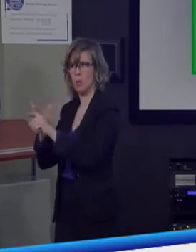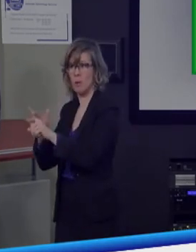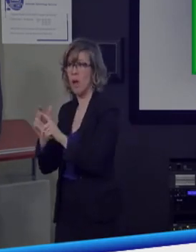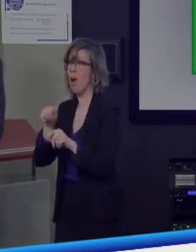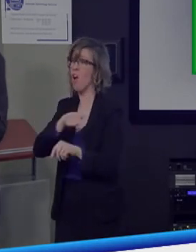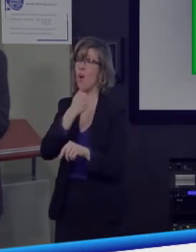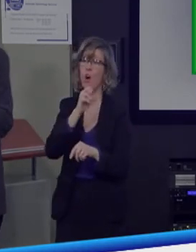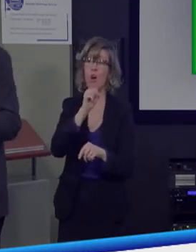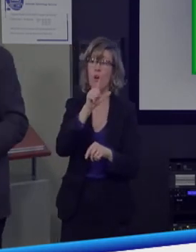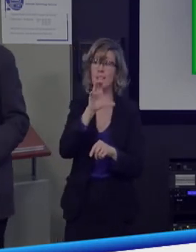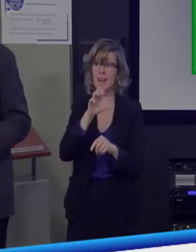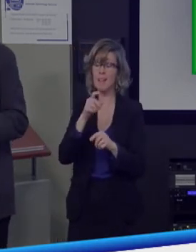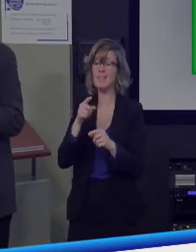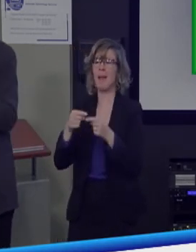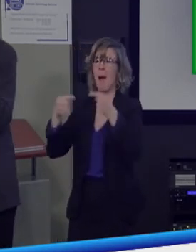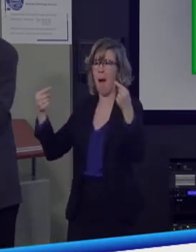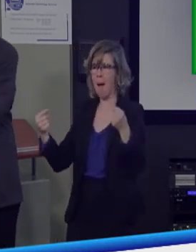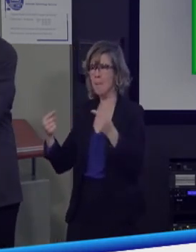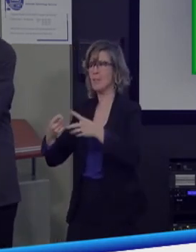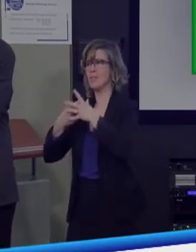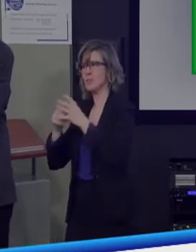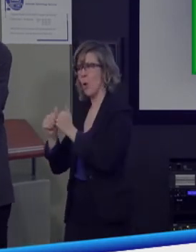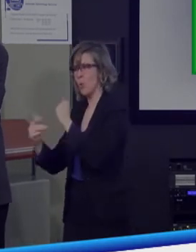with some technology and moved the other way.